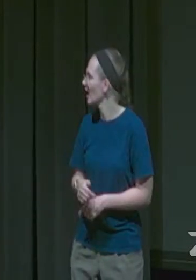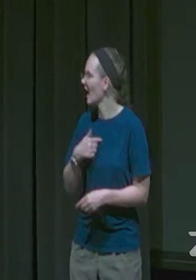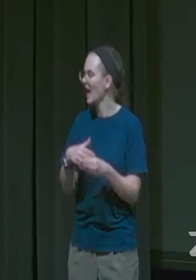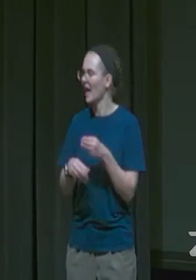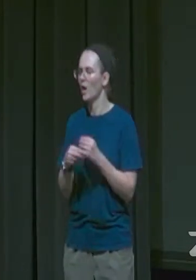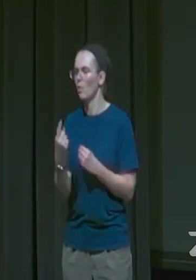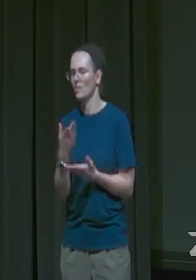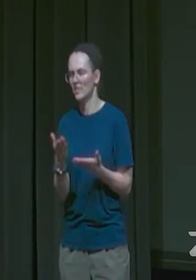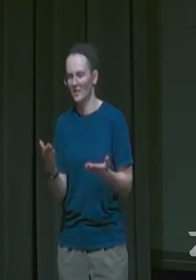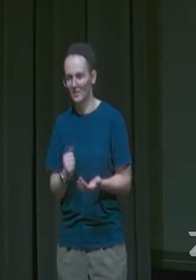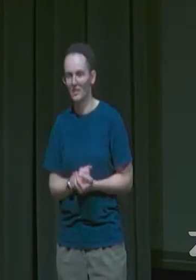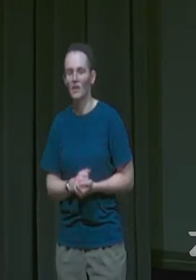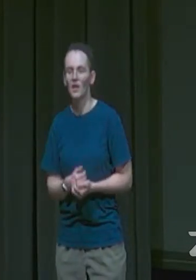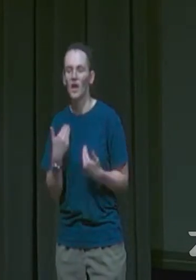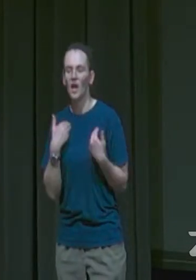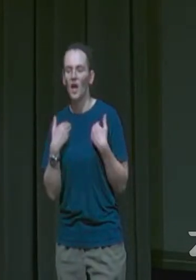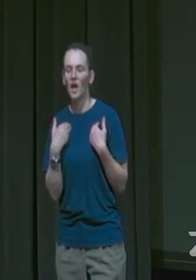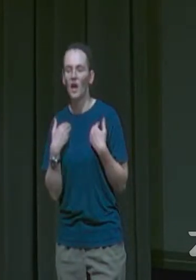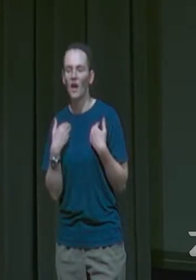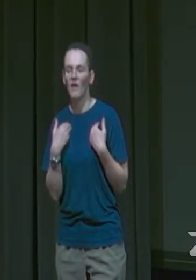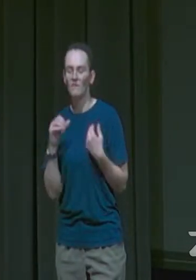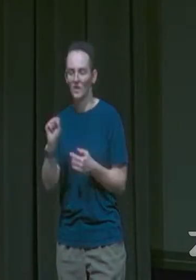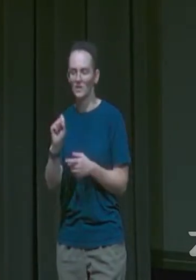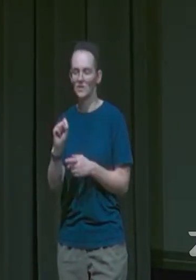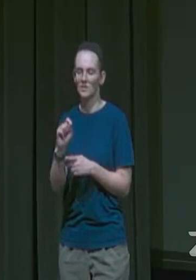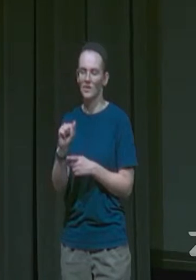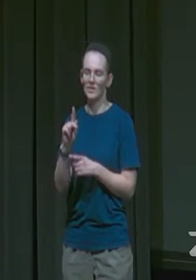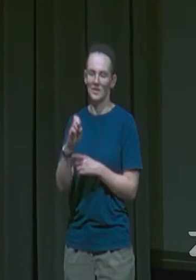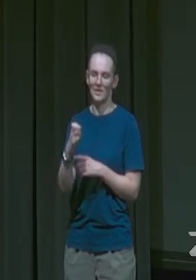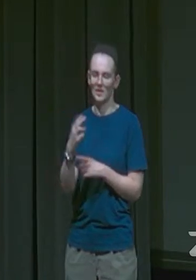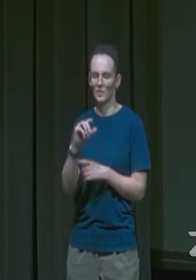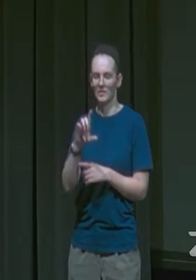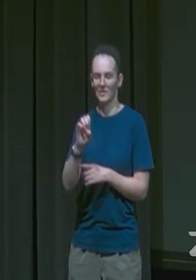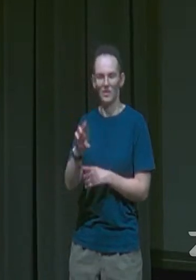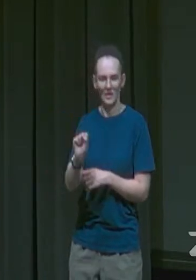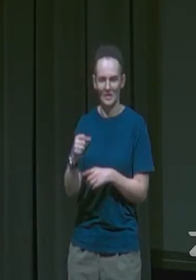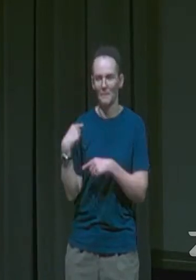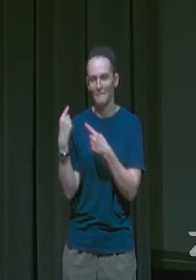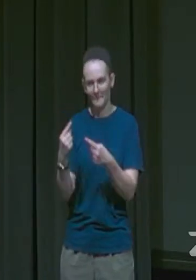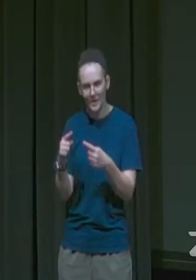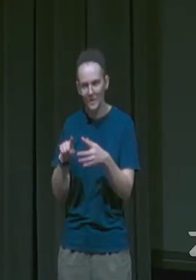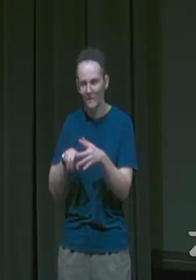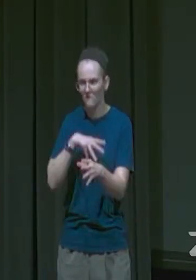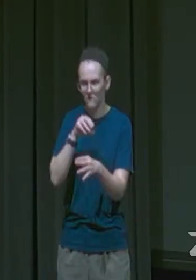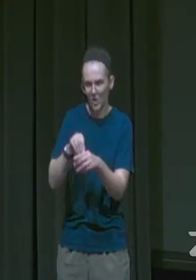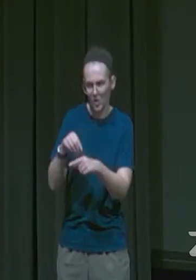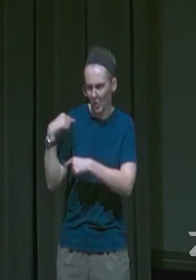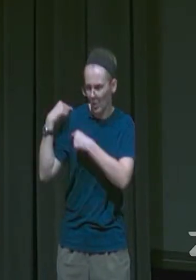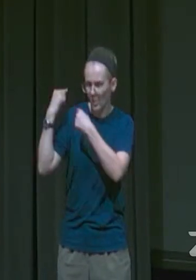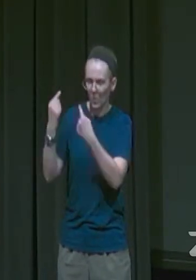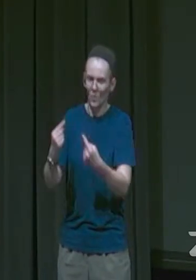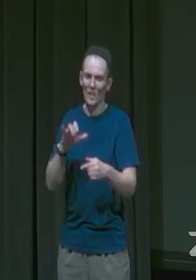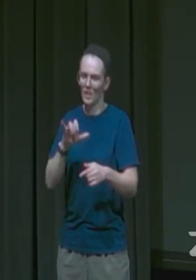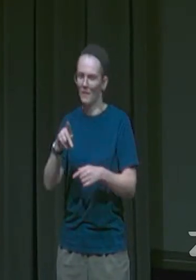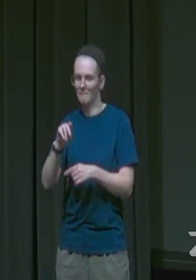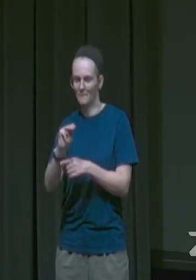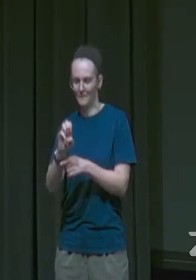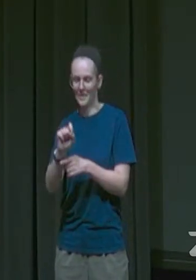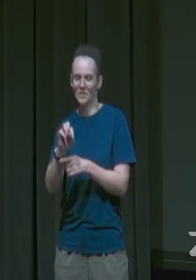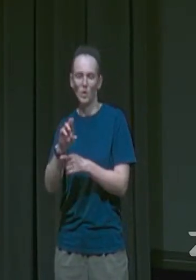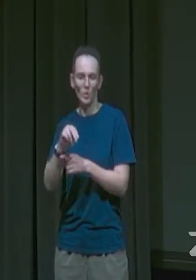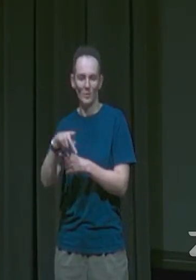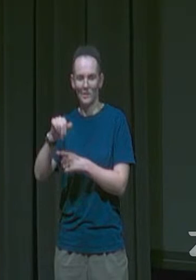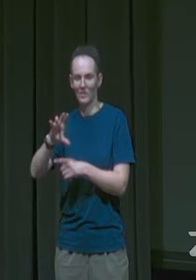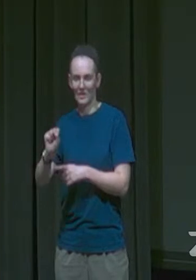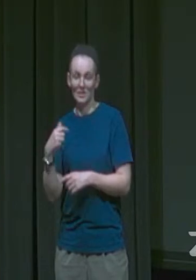one thing. Uh-oh. There are stakeholders that have been at the table, like Metro Parks, from the very beginning. And we have a unique